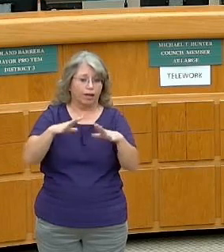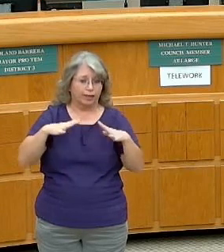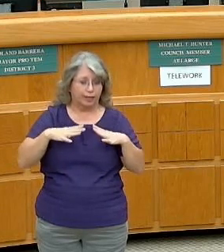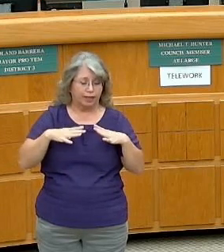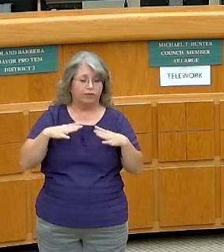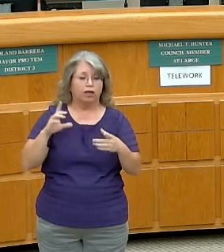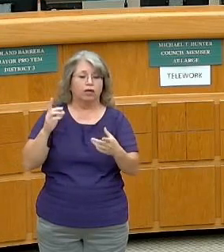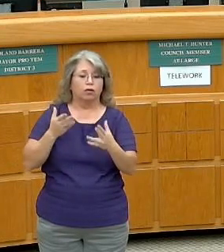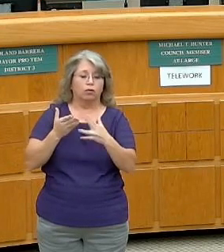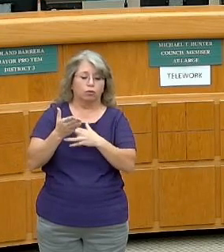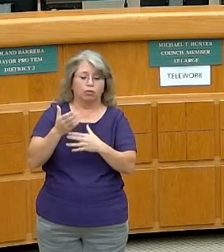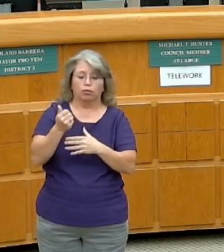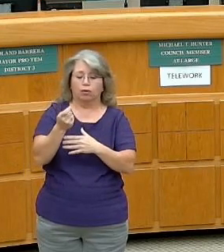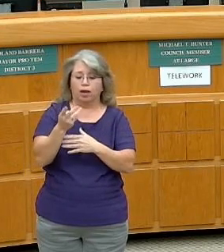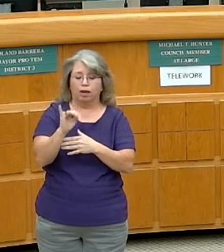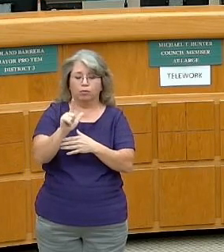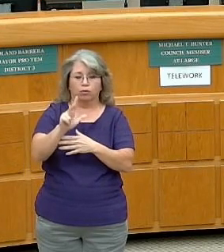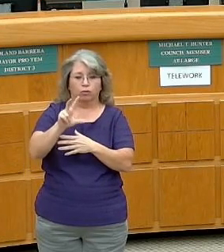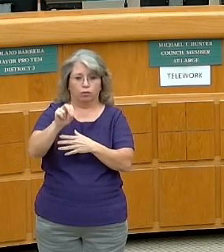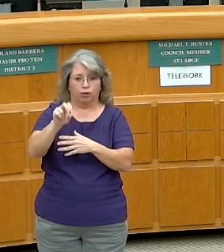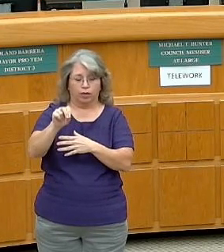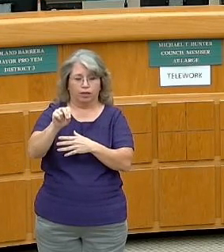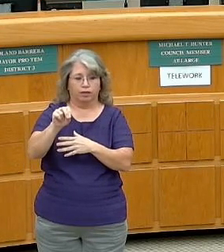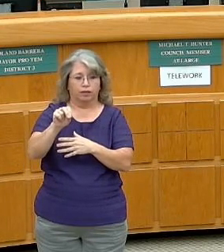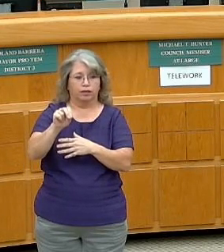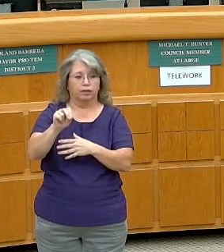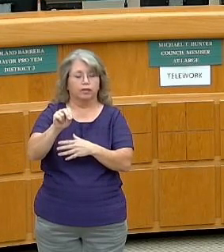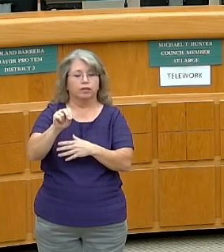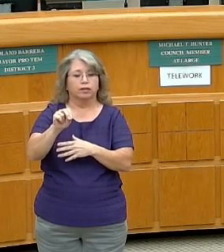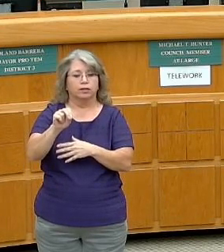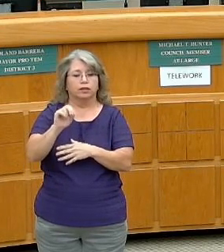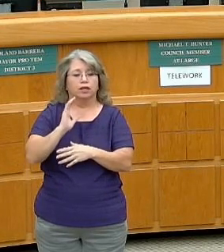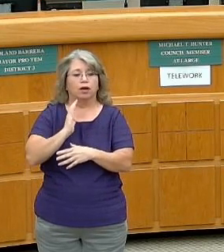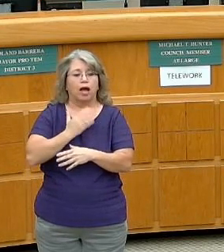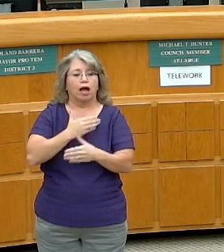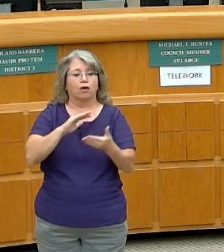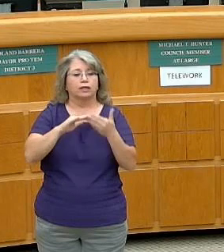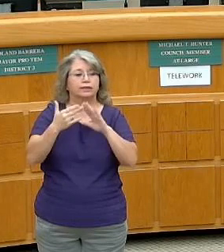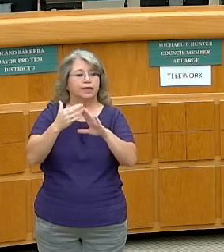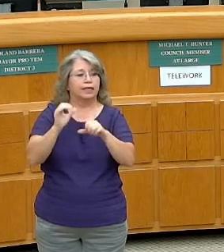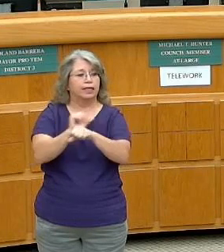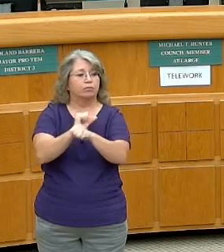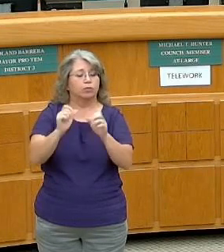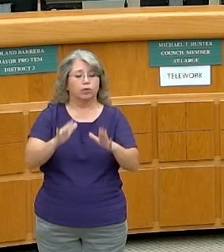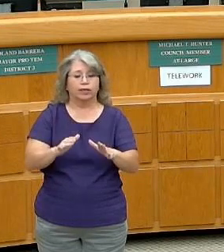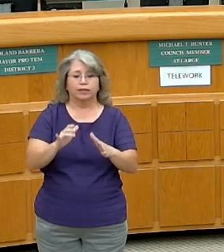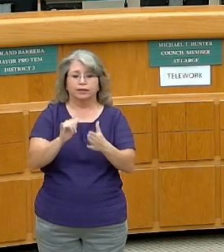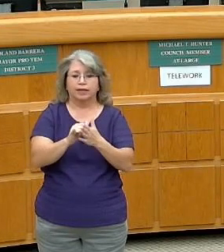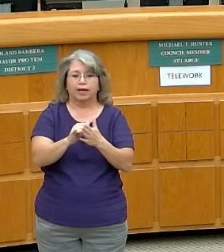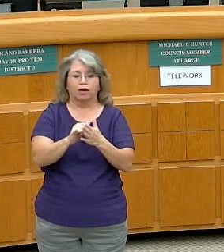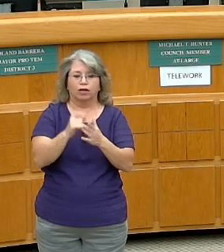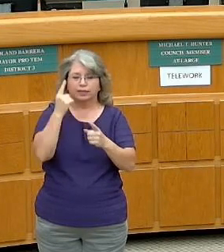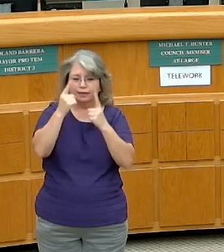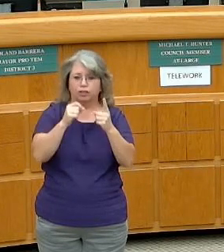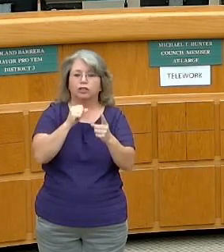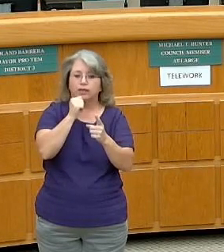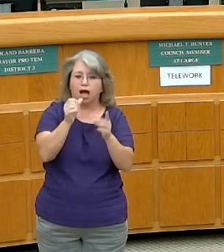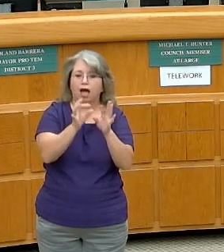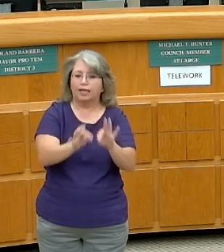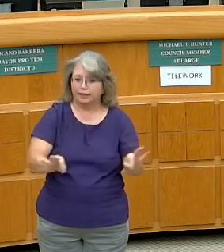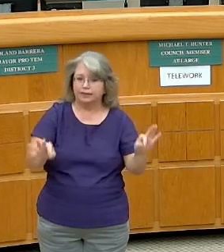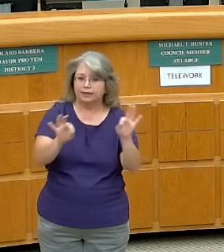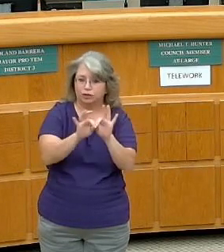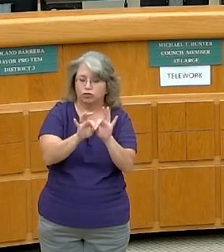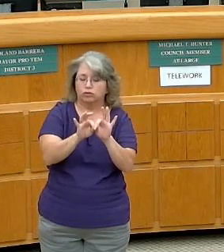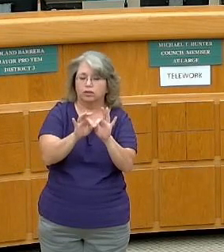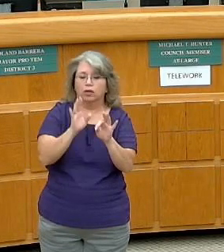for the whole month of April, we need our city employees that are deemed non-essential to be teleworking, telecommuting to the